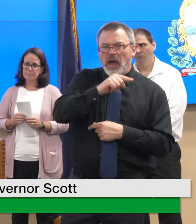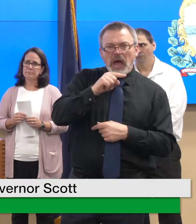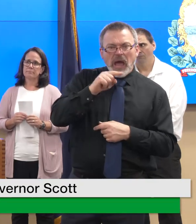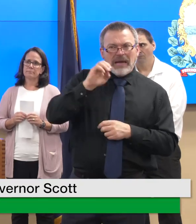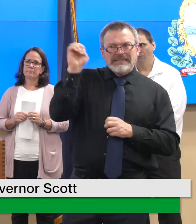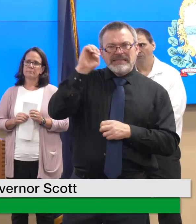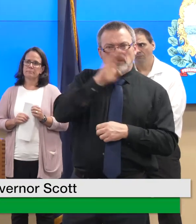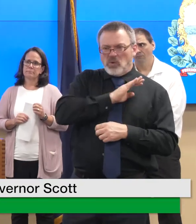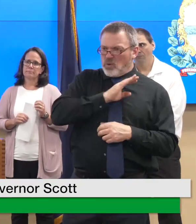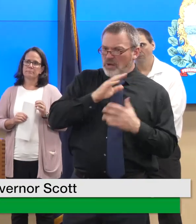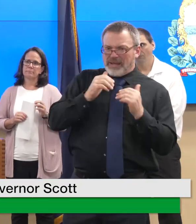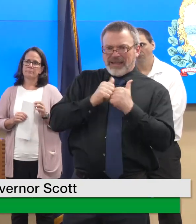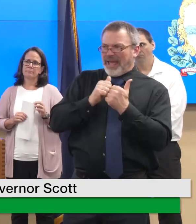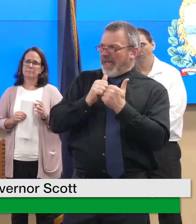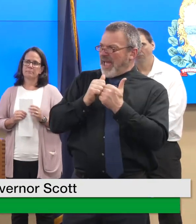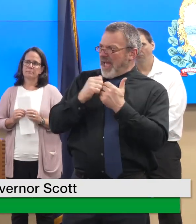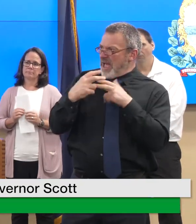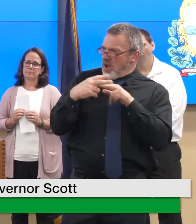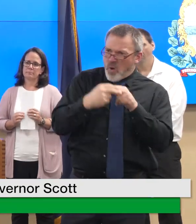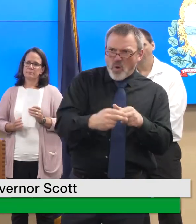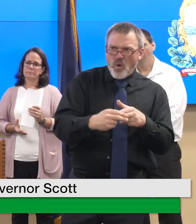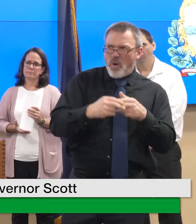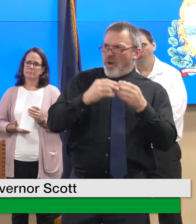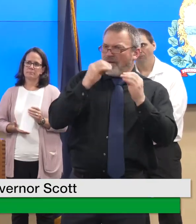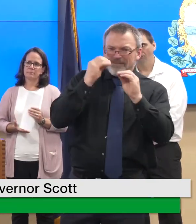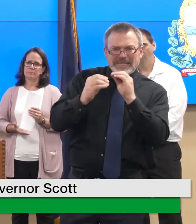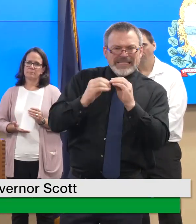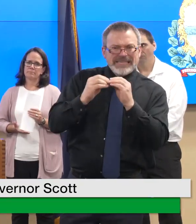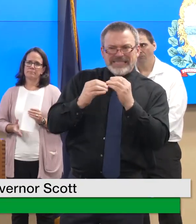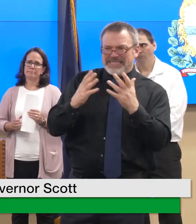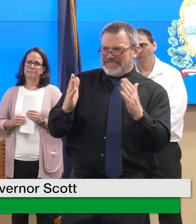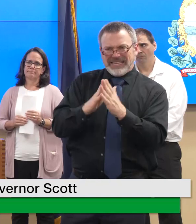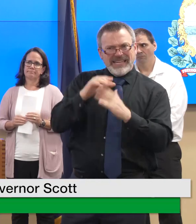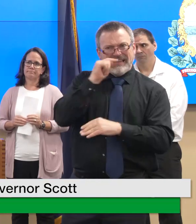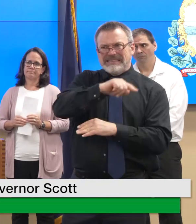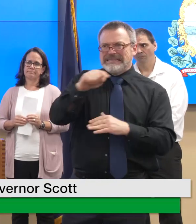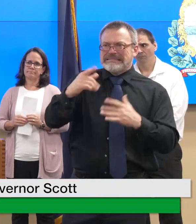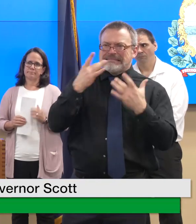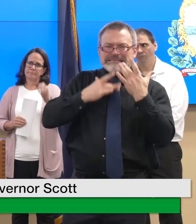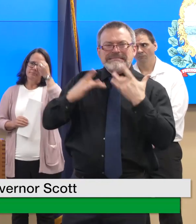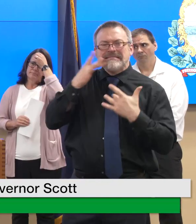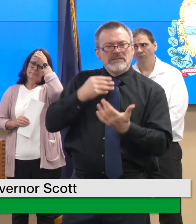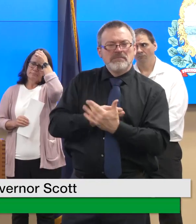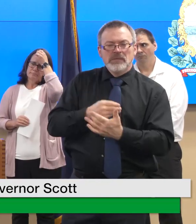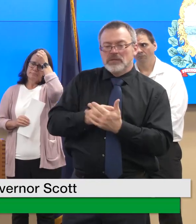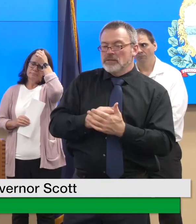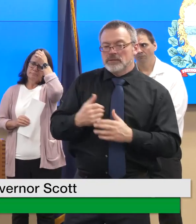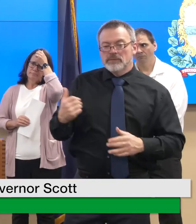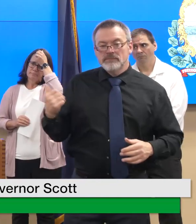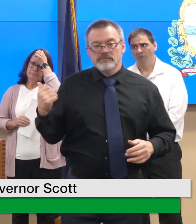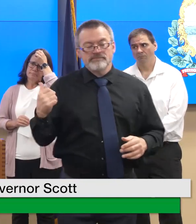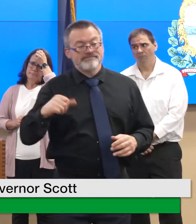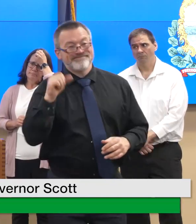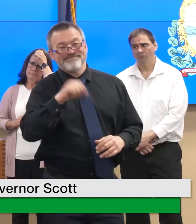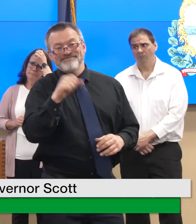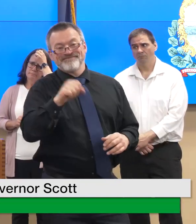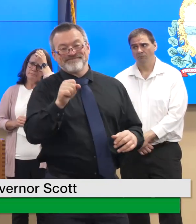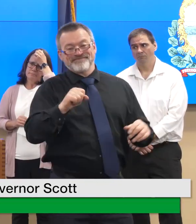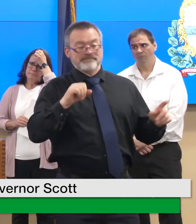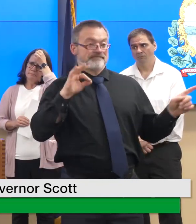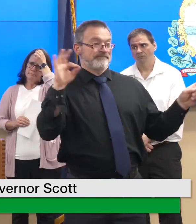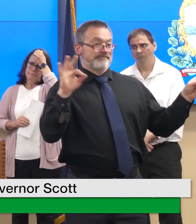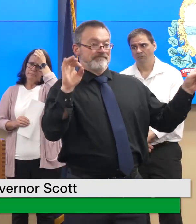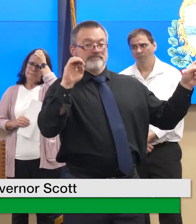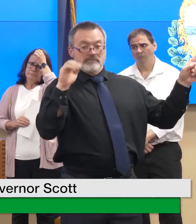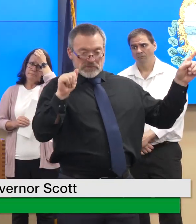to keep fixing up their municipalities again. Yeah, well, again, that's where FEMA comes in. That's where we come in. That's where